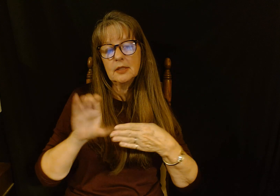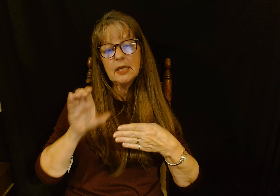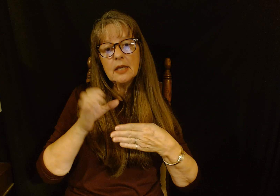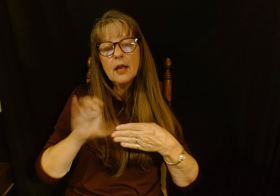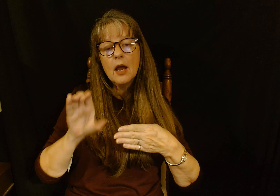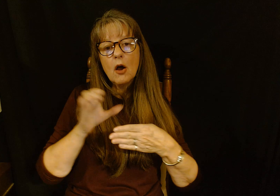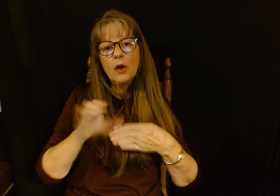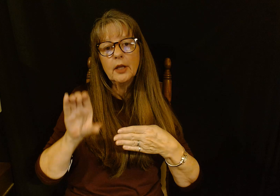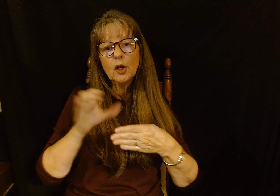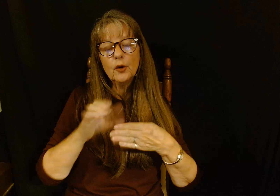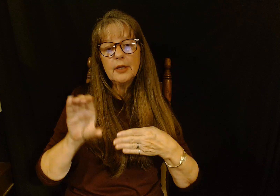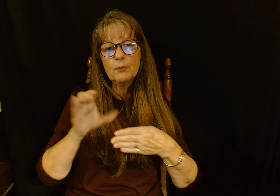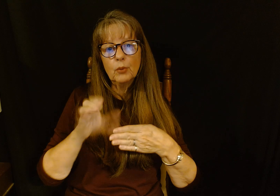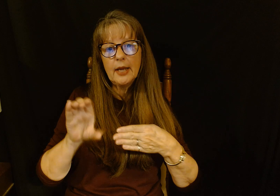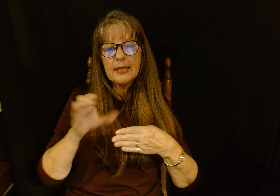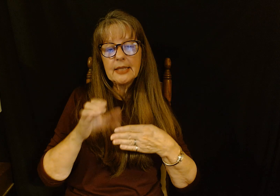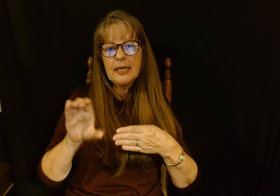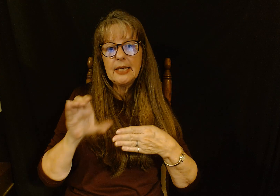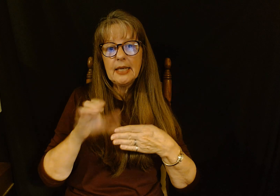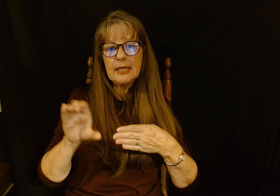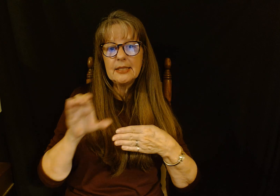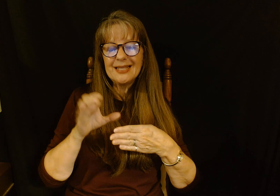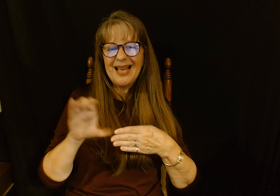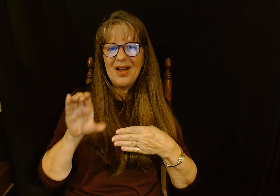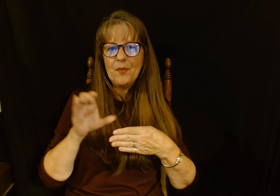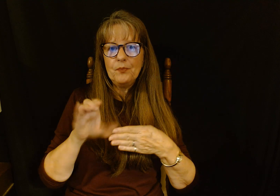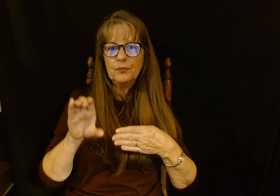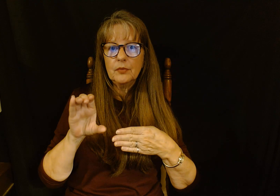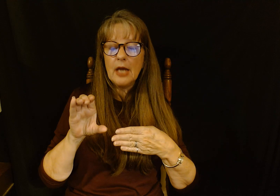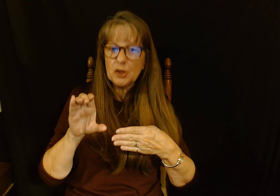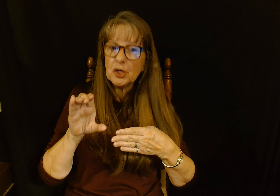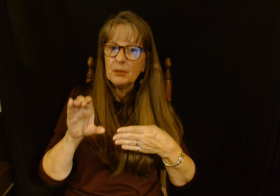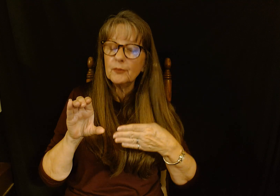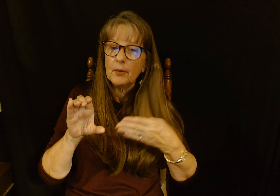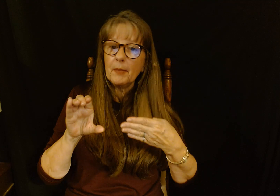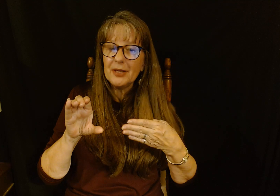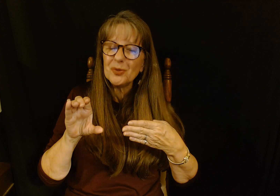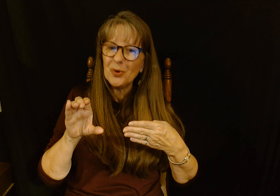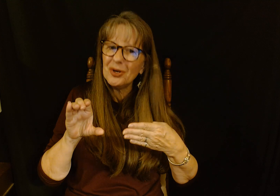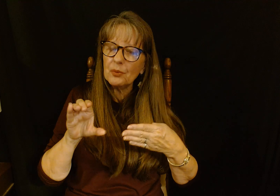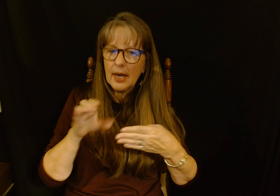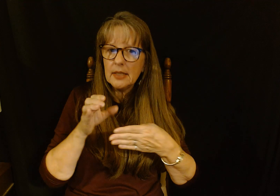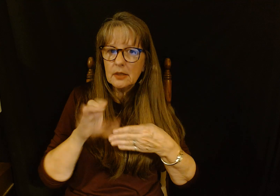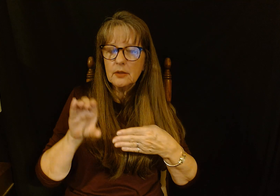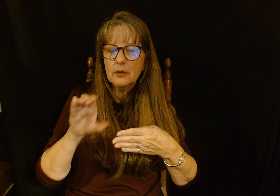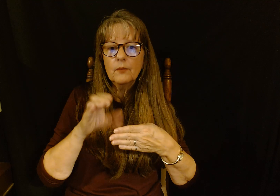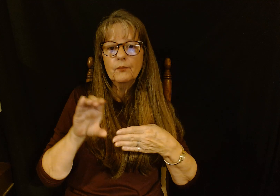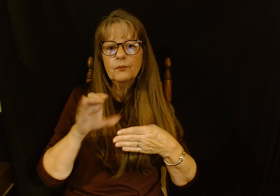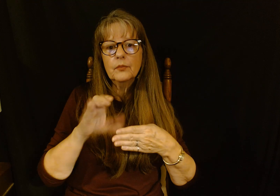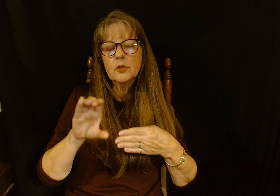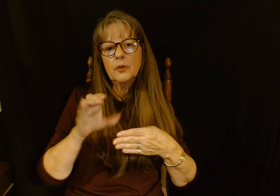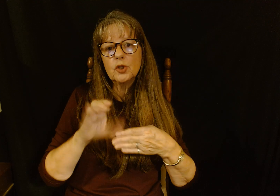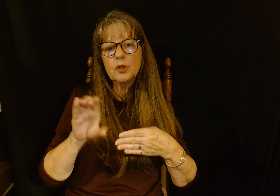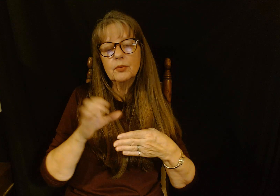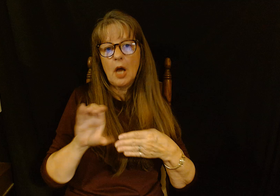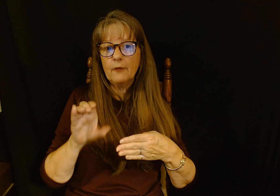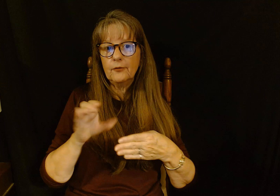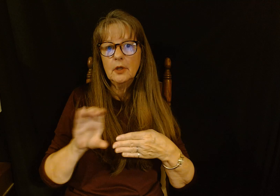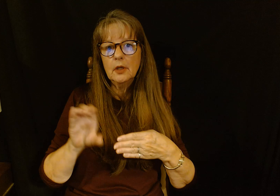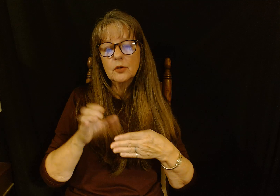C on here, it breaks. It is a chip from a piece of wood, right? So it's chipped off. So